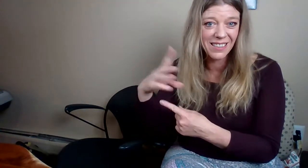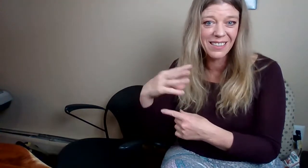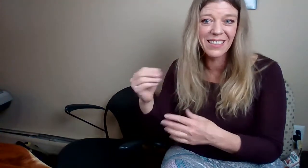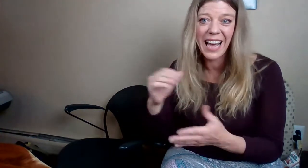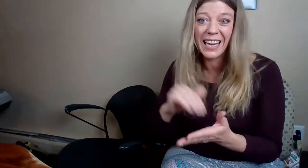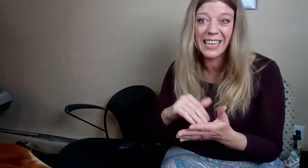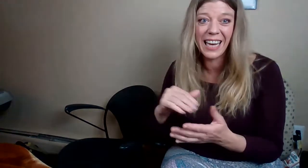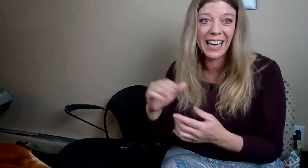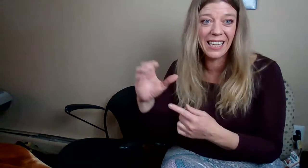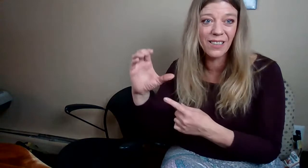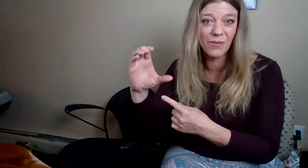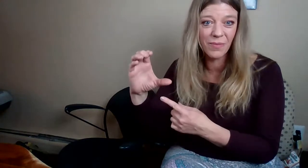And again.